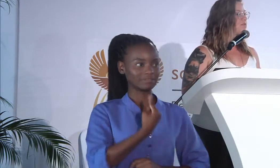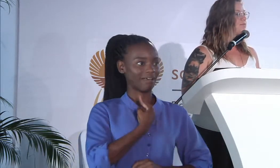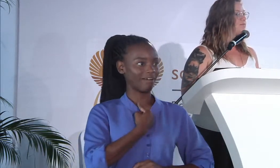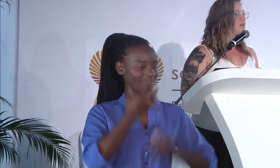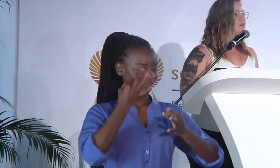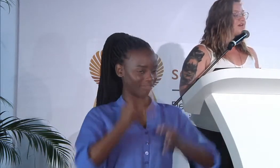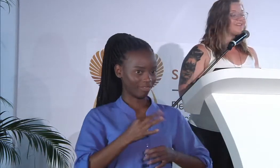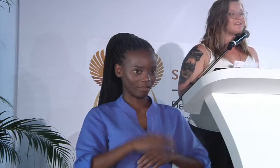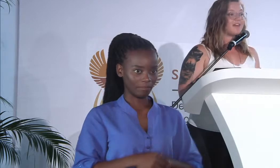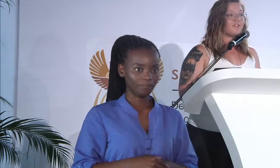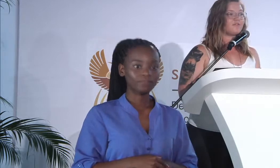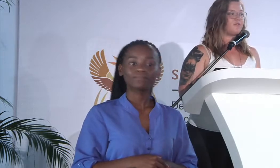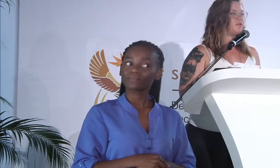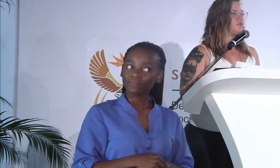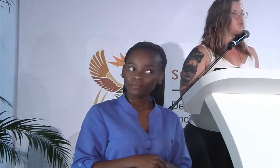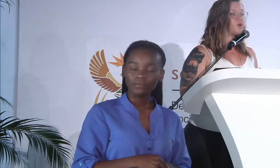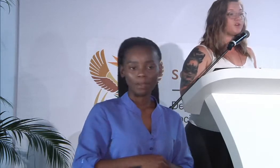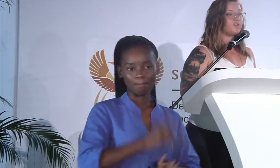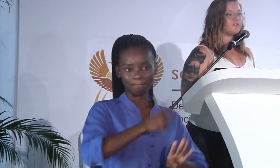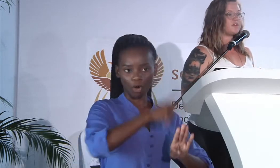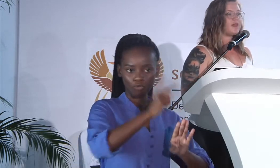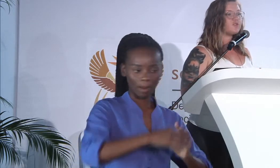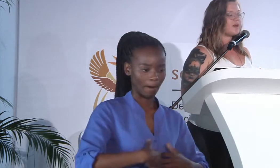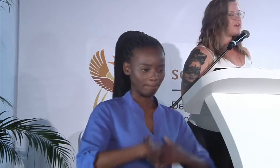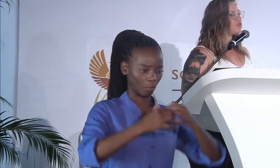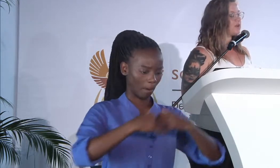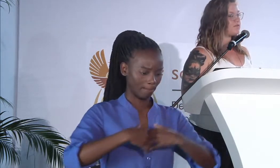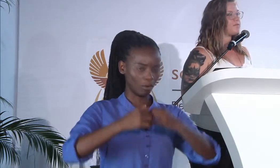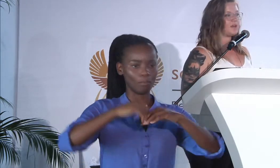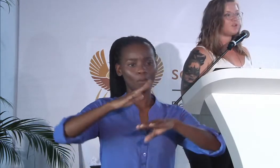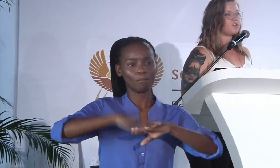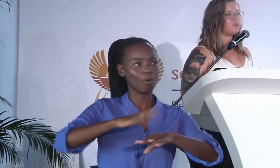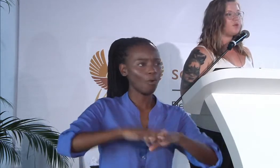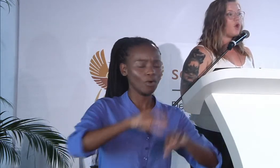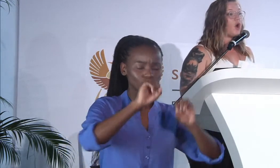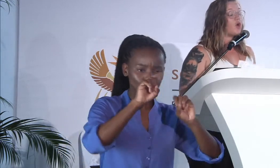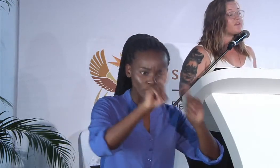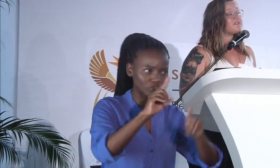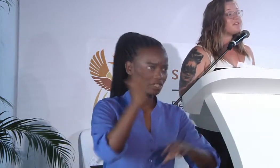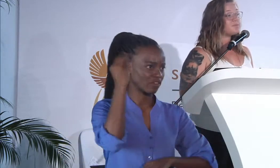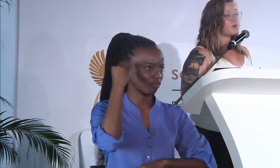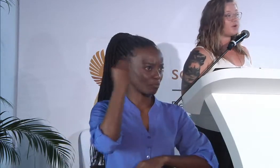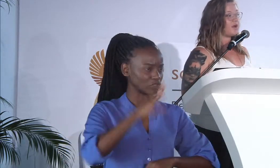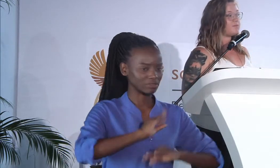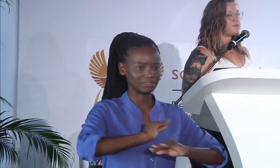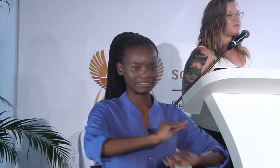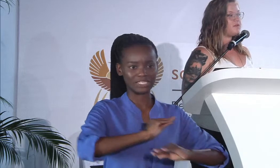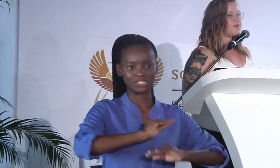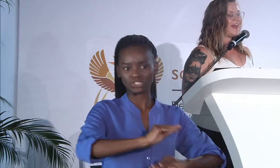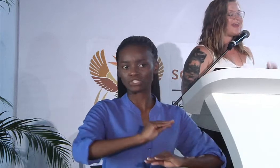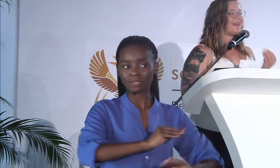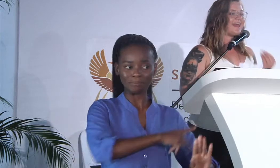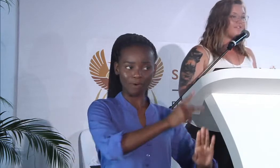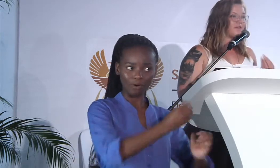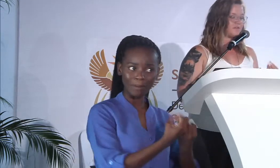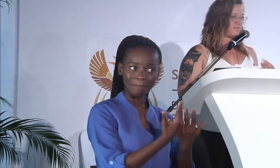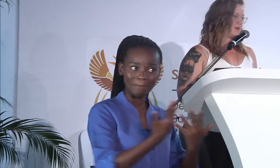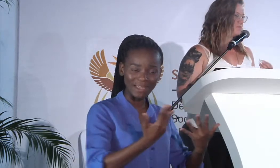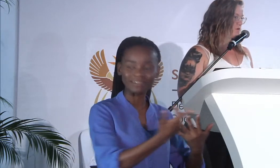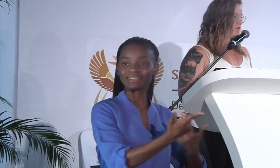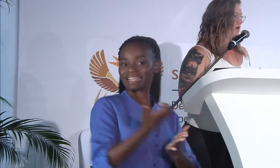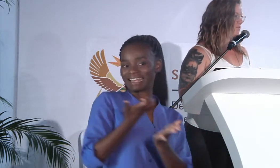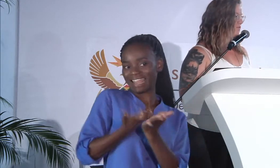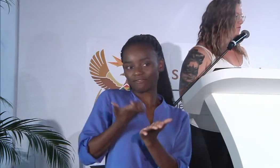programs, safe drug use education and information, OST programs, and